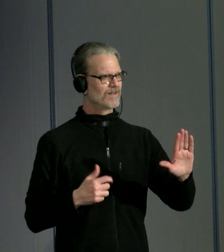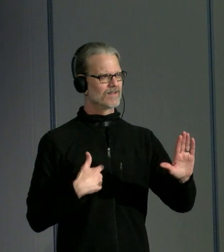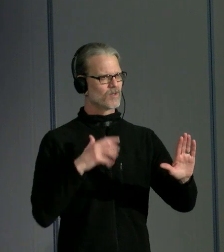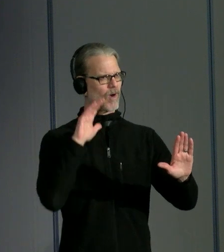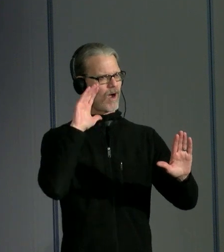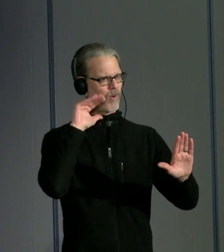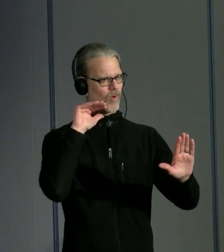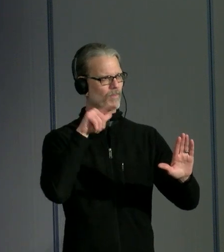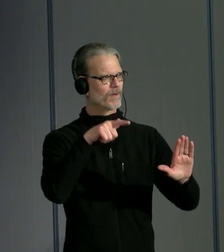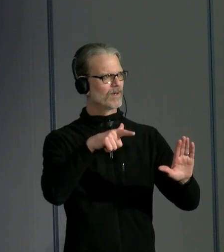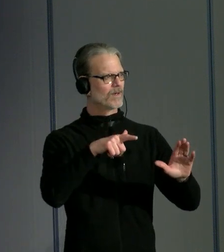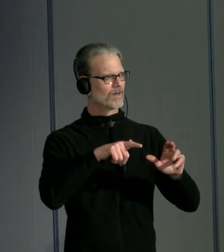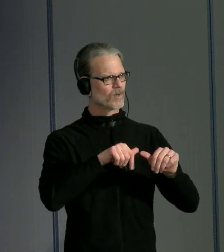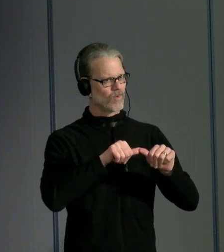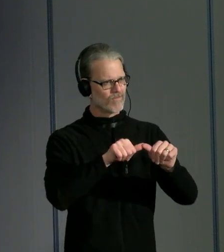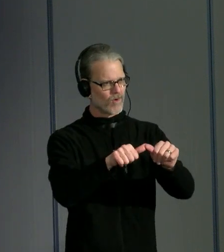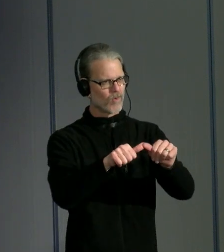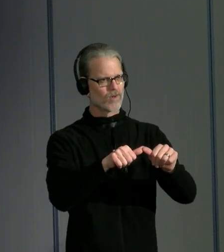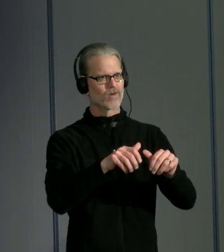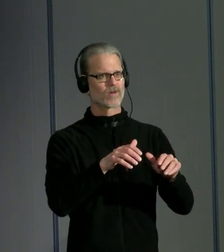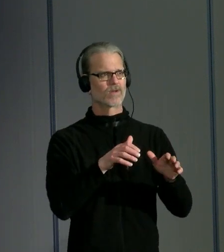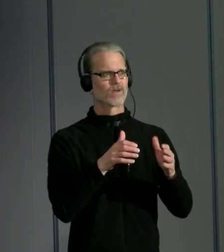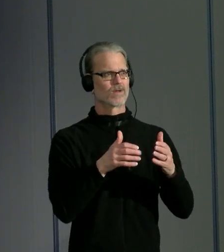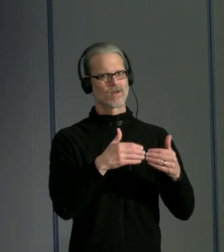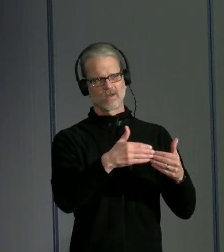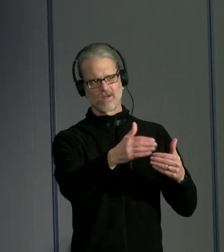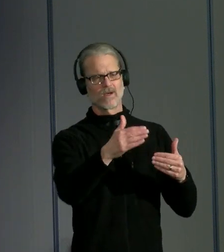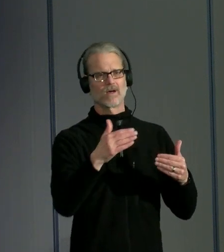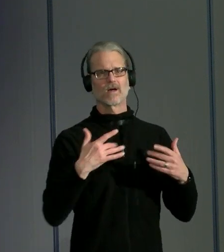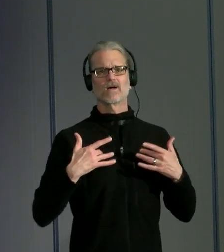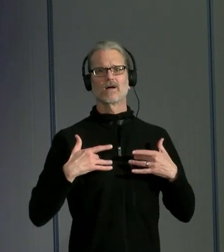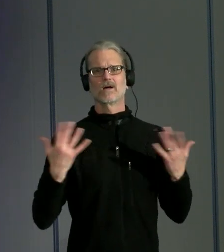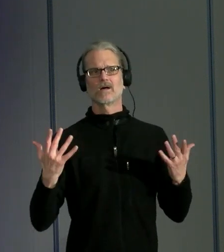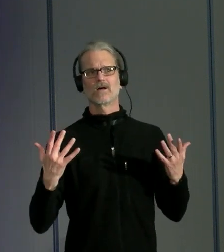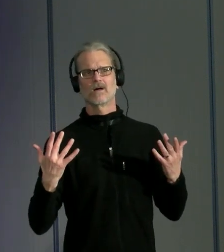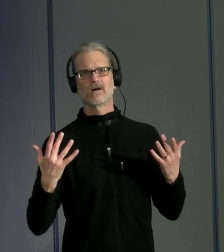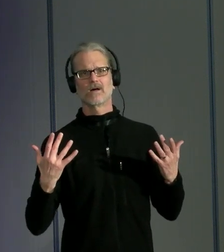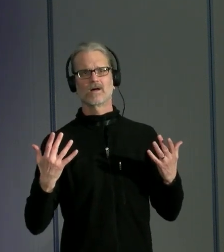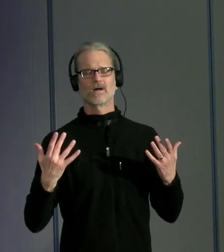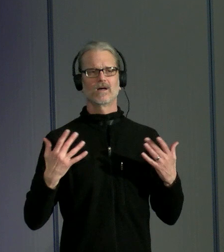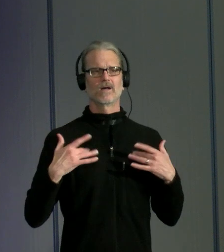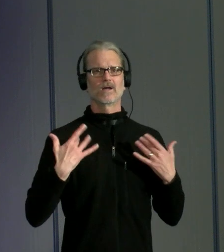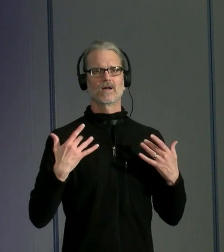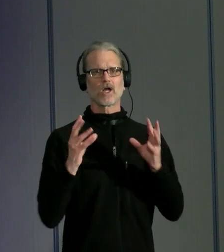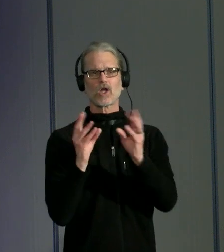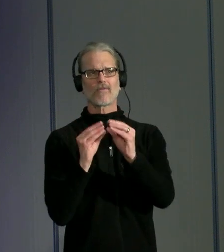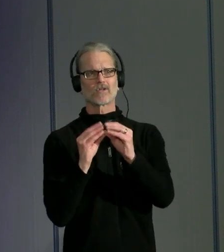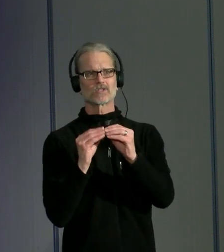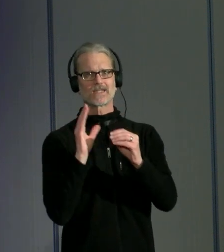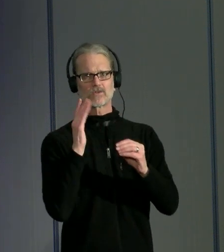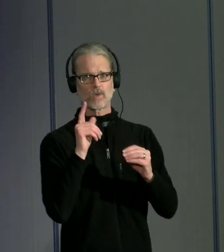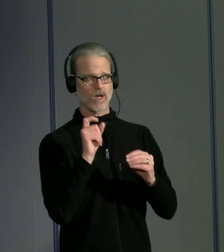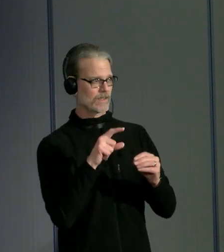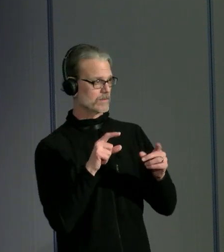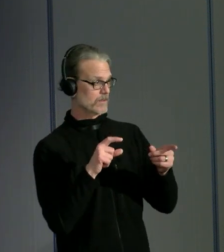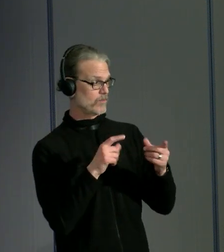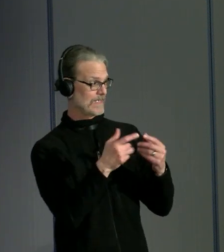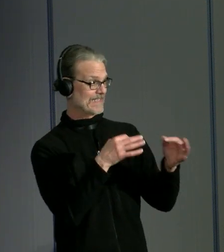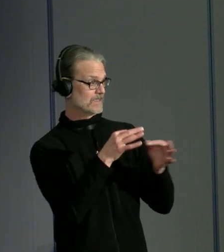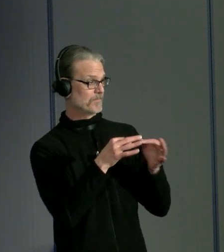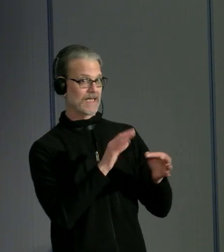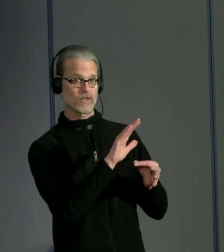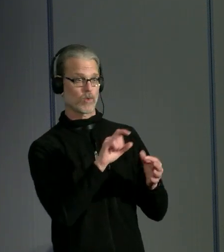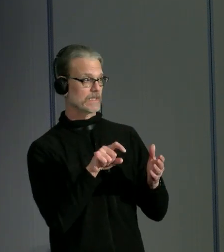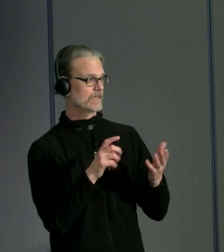going forward, conferences consider that a person asking for accommodation and explaining their needs is acting very